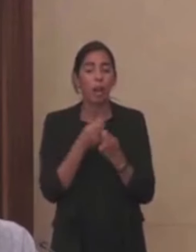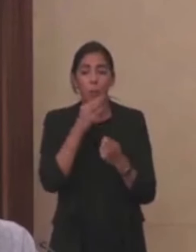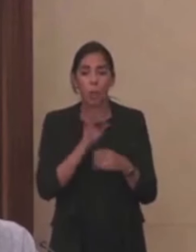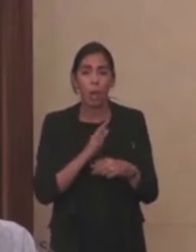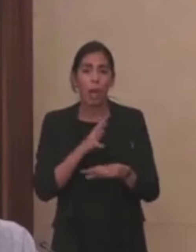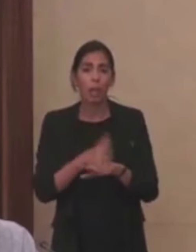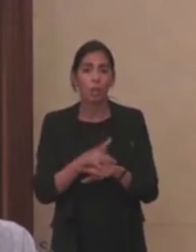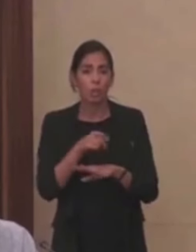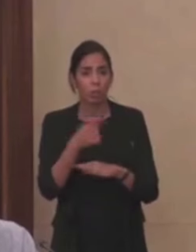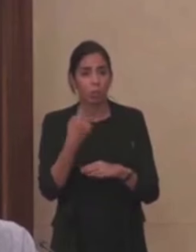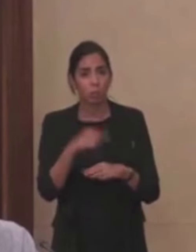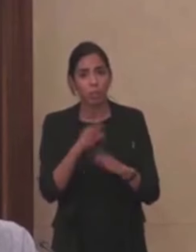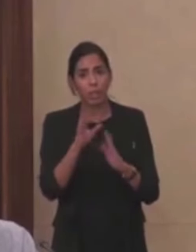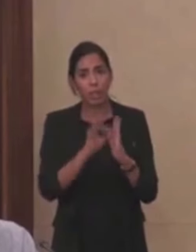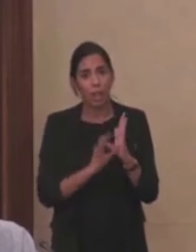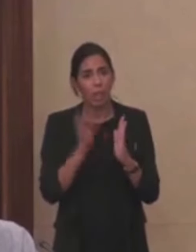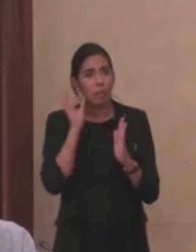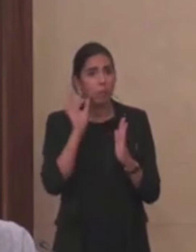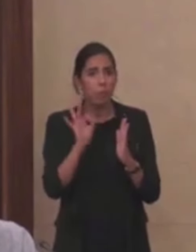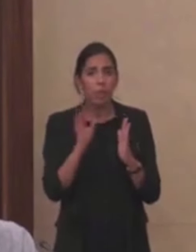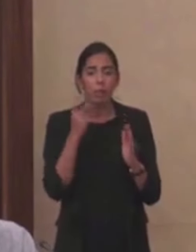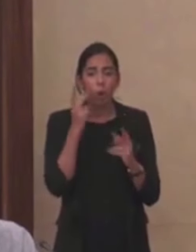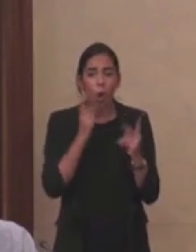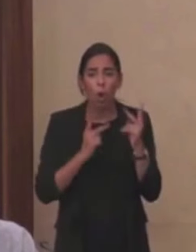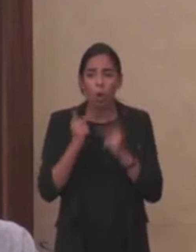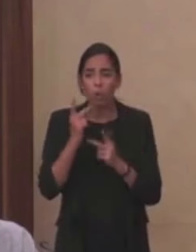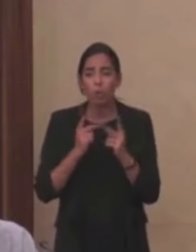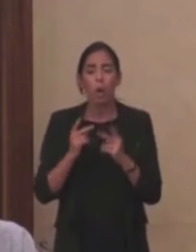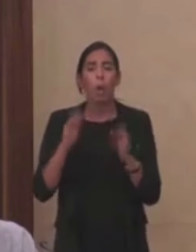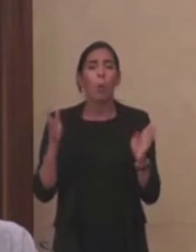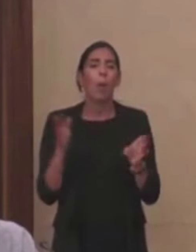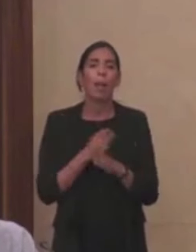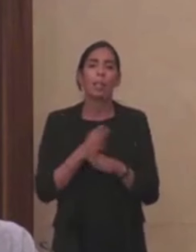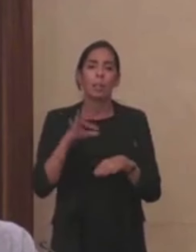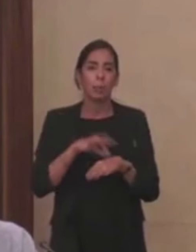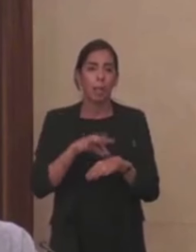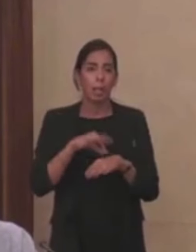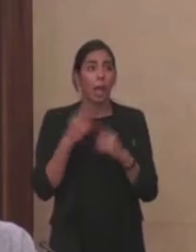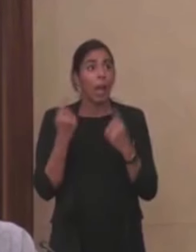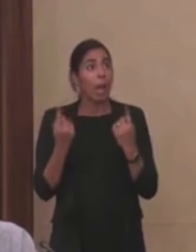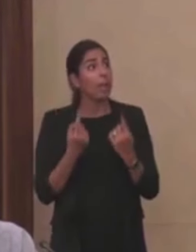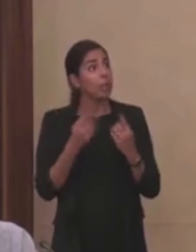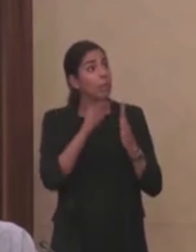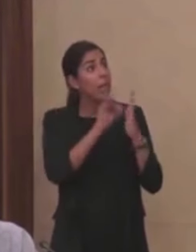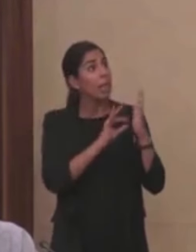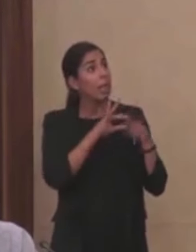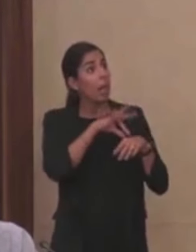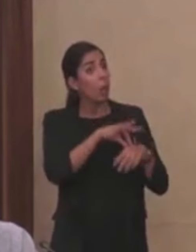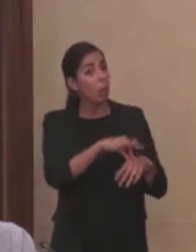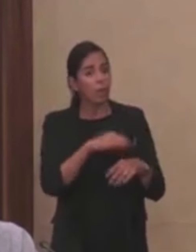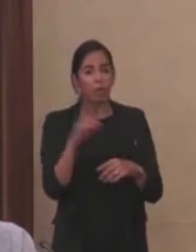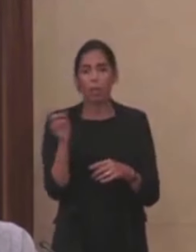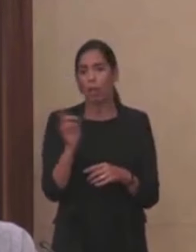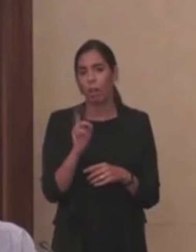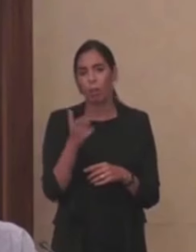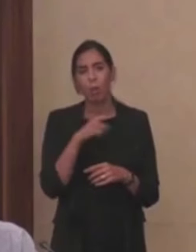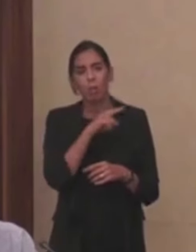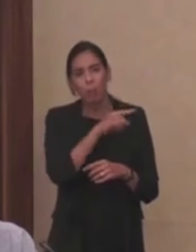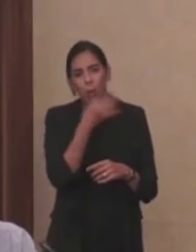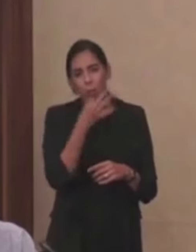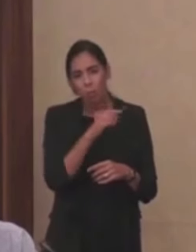have access to this data for any disease without having to wait for guidelines